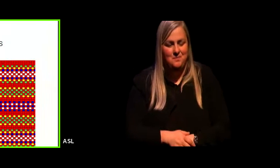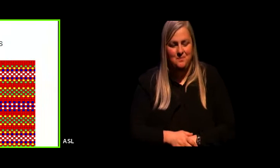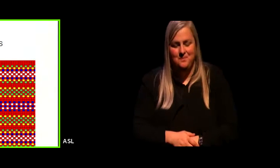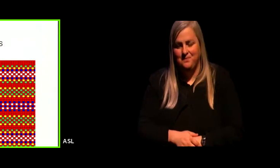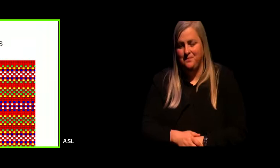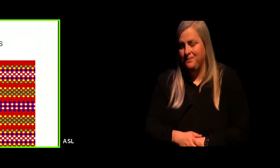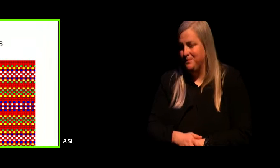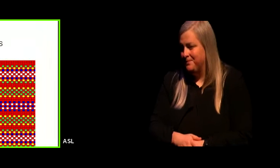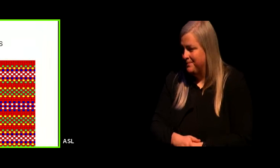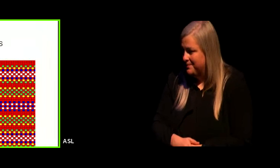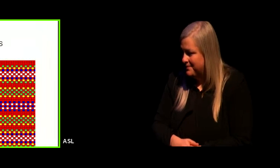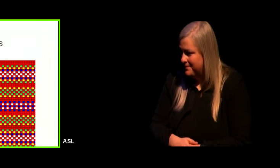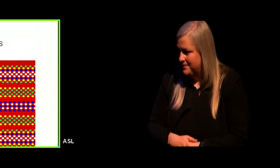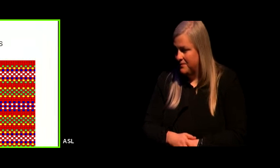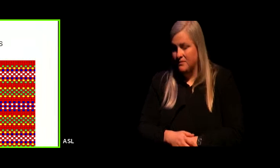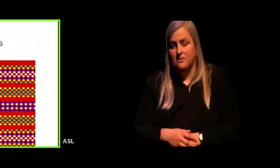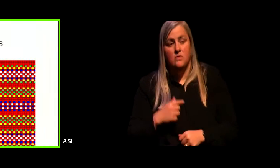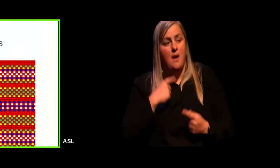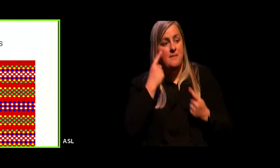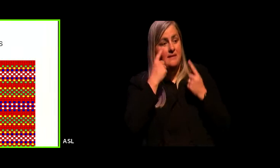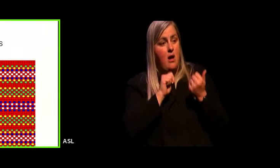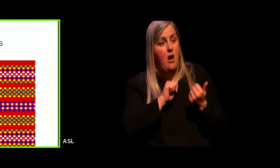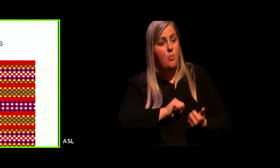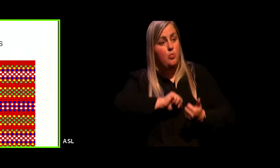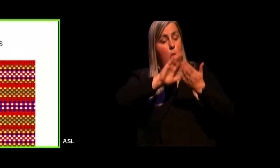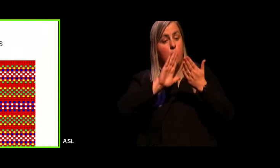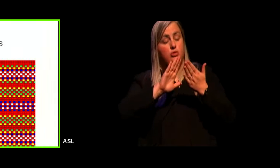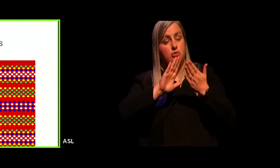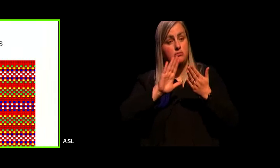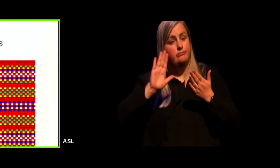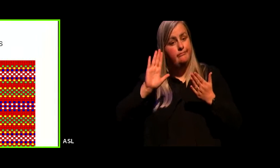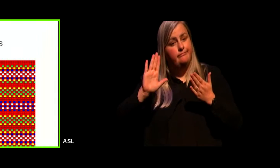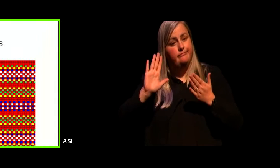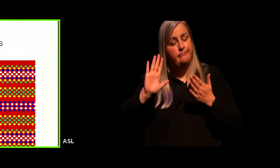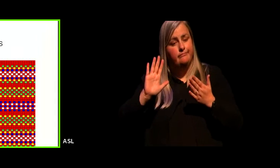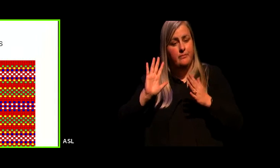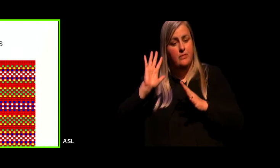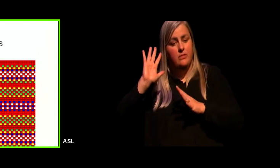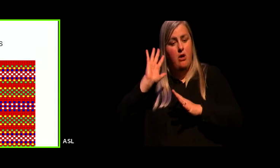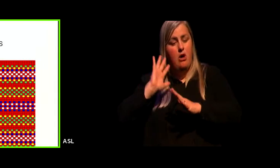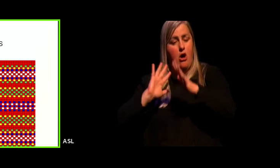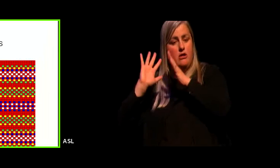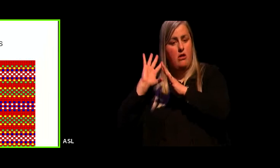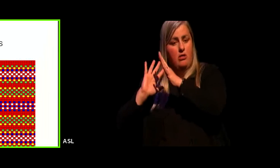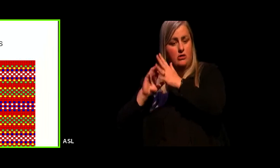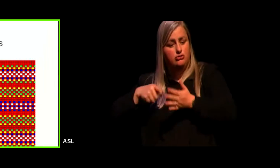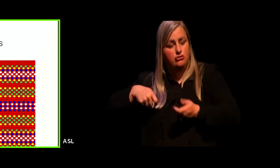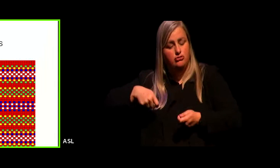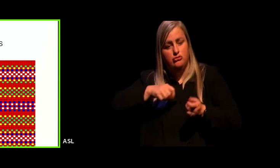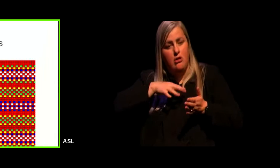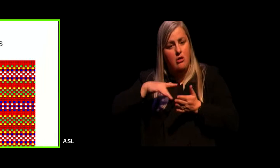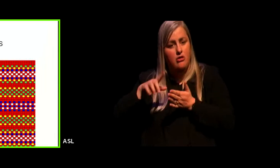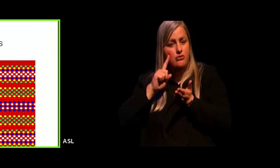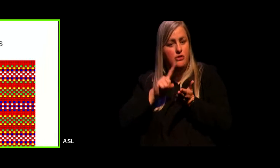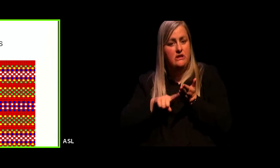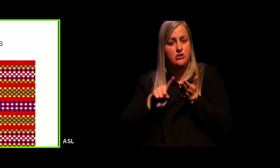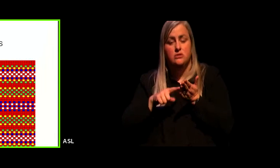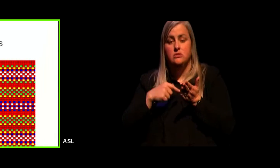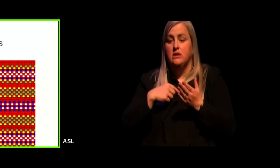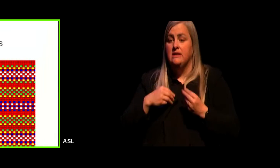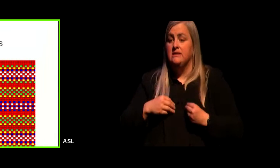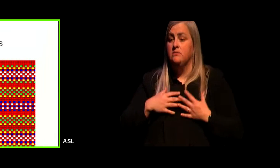So when I'm thinking about how I approach archaeological research on Métis places, I really am inspired by